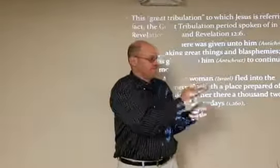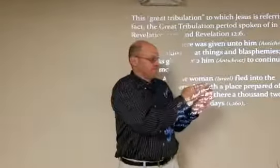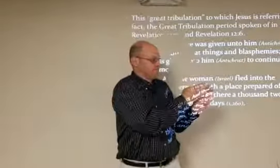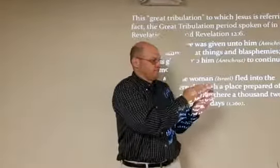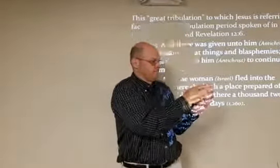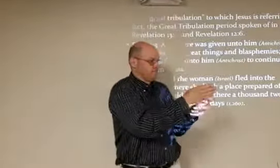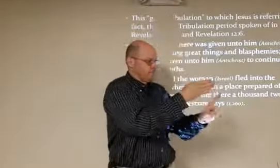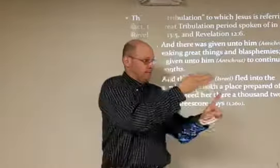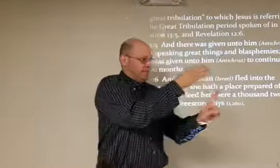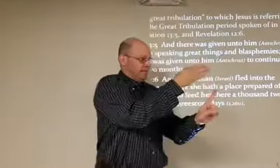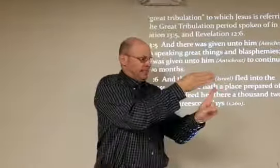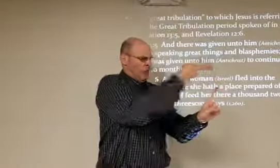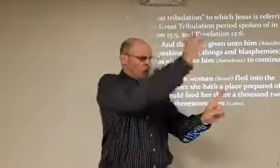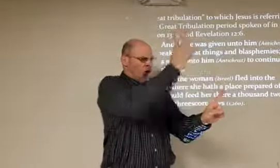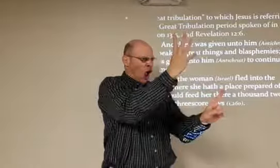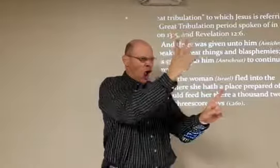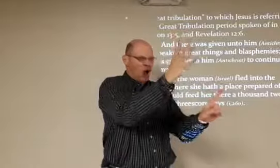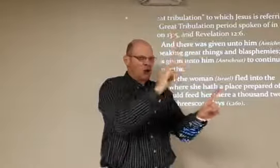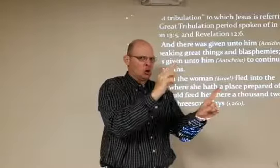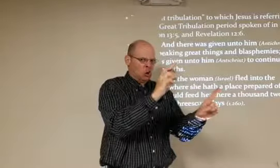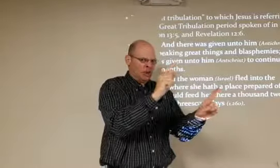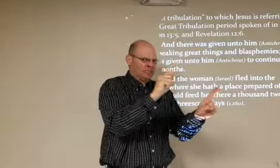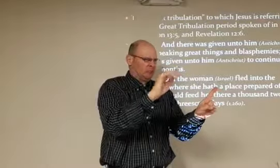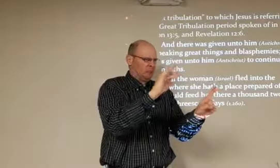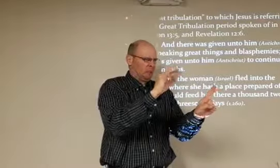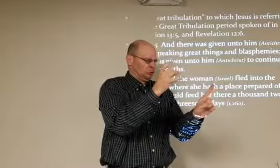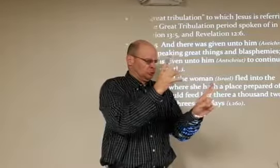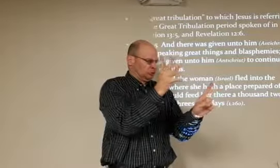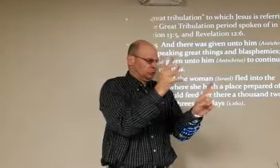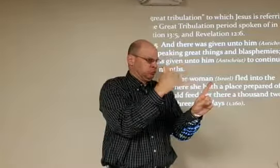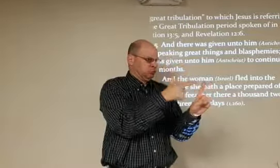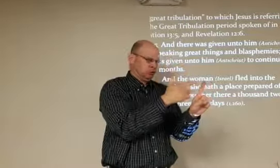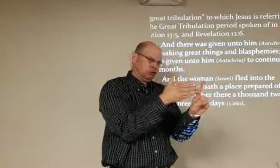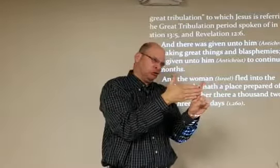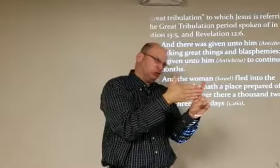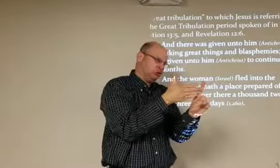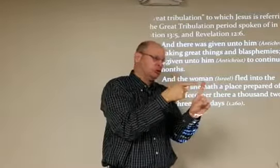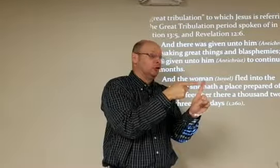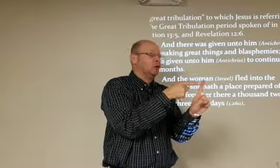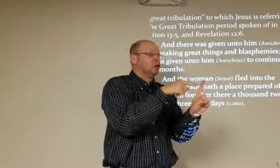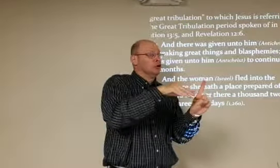So 3.5 years, the Great Tribulation,